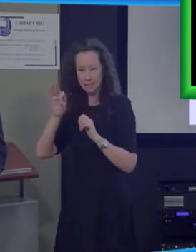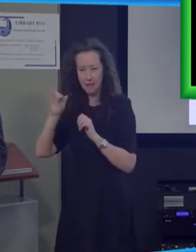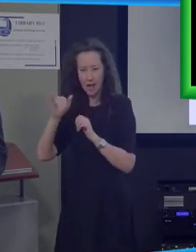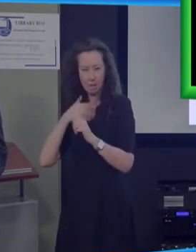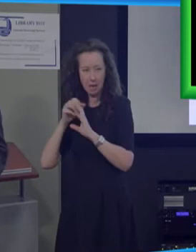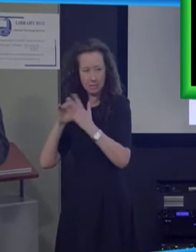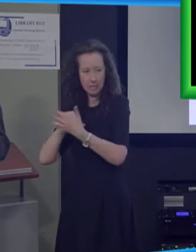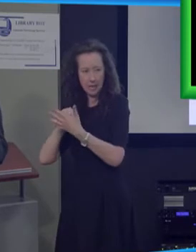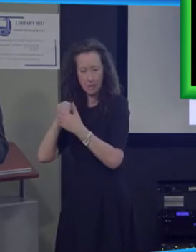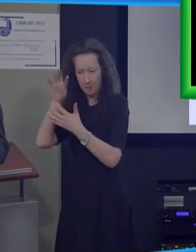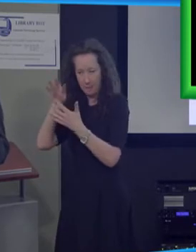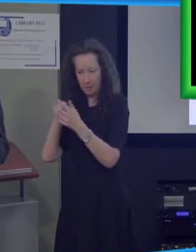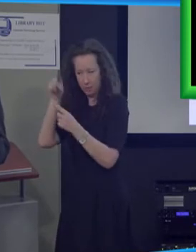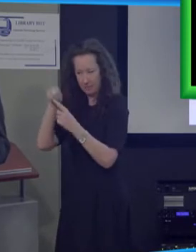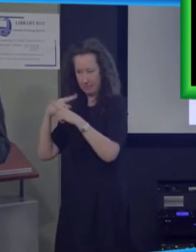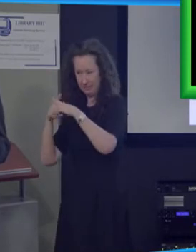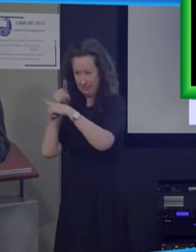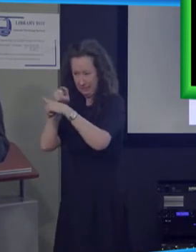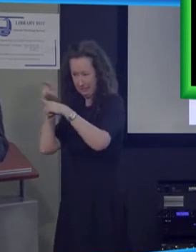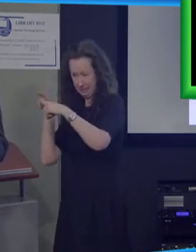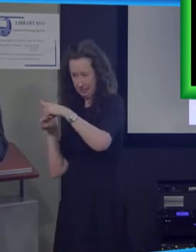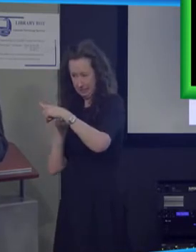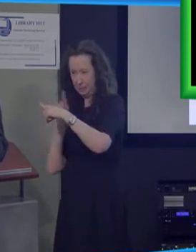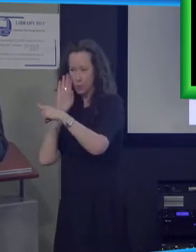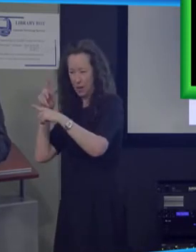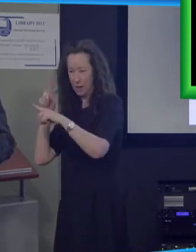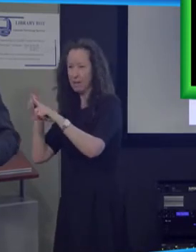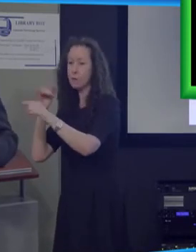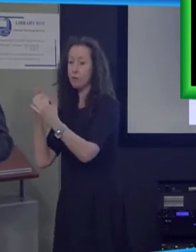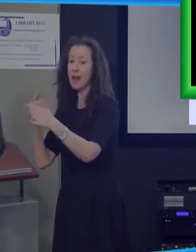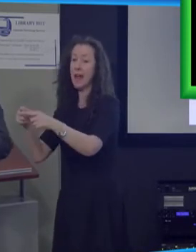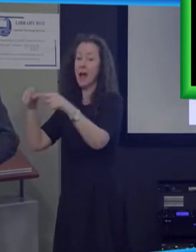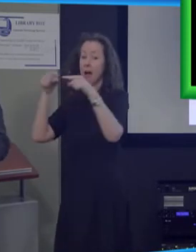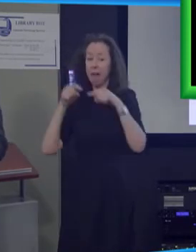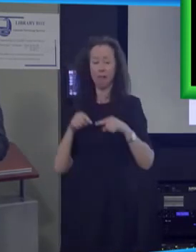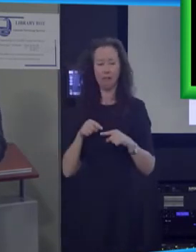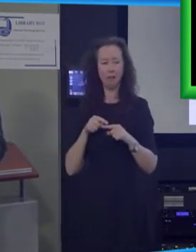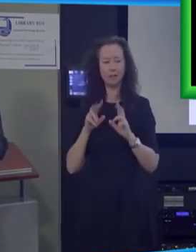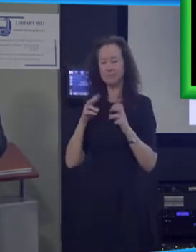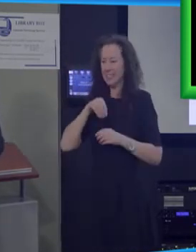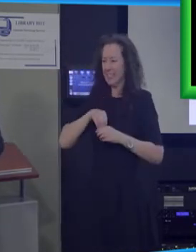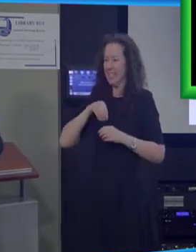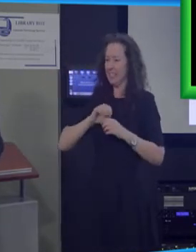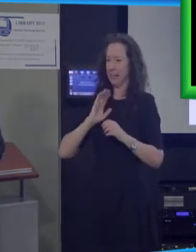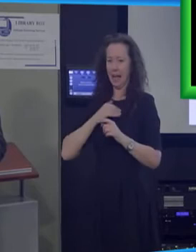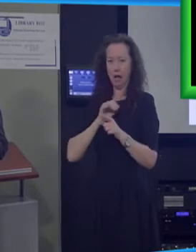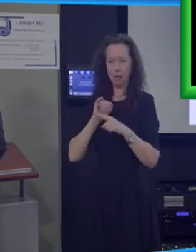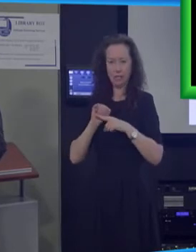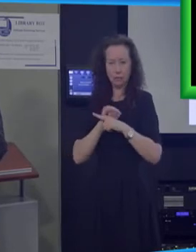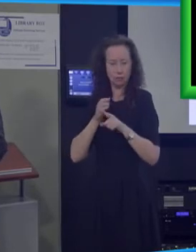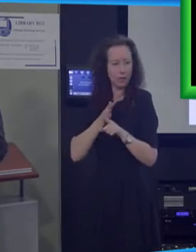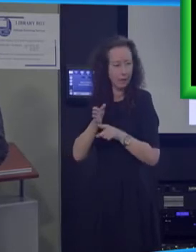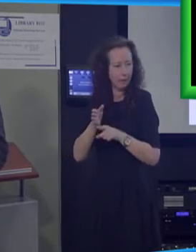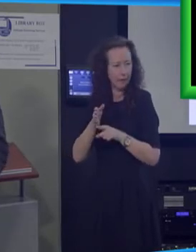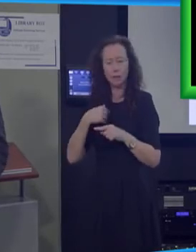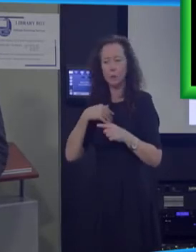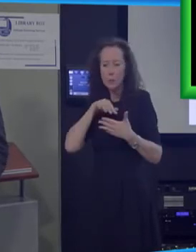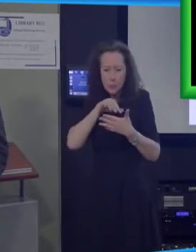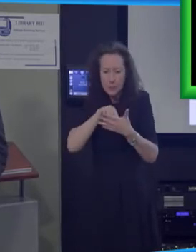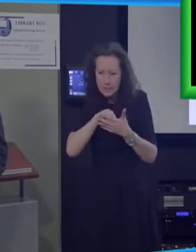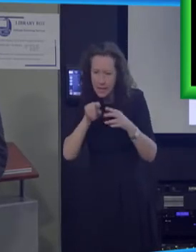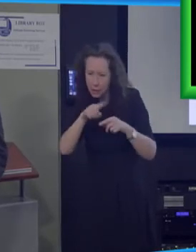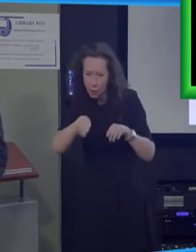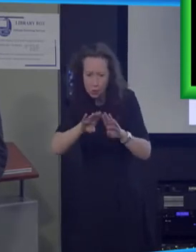explain to you. But this is a kind of study that is sort of within the profession. We study kids, we put it in a journal, it's kind